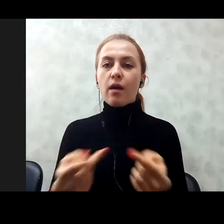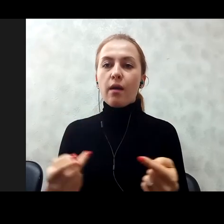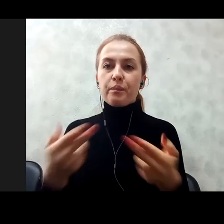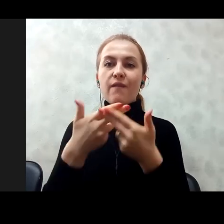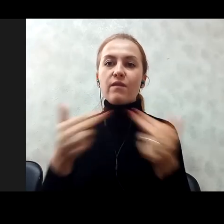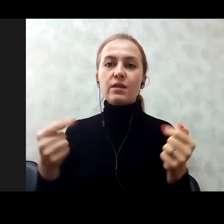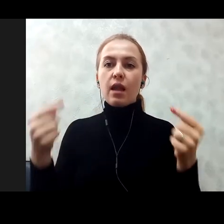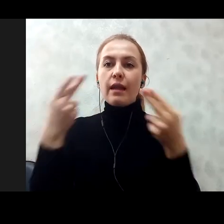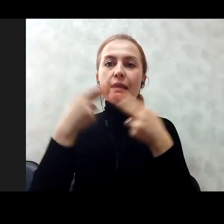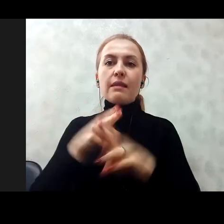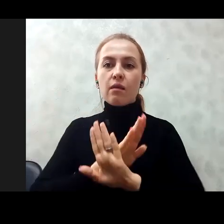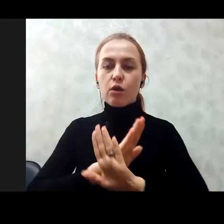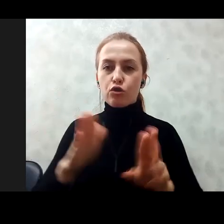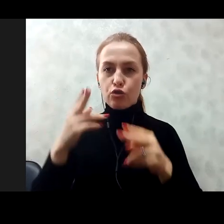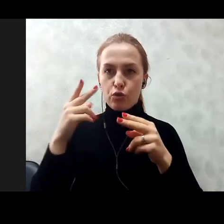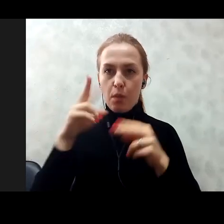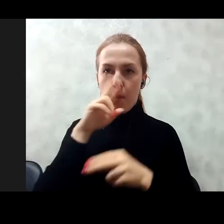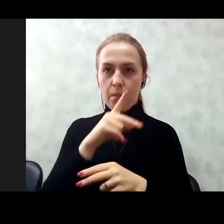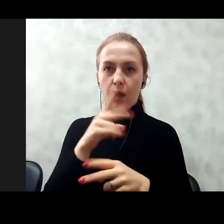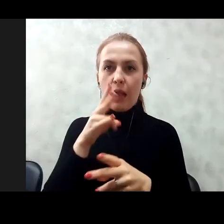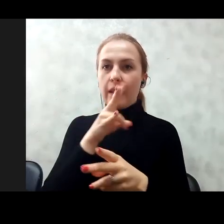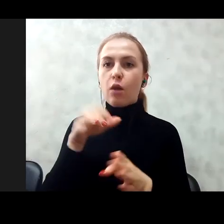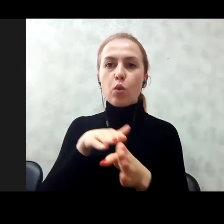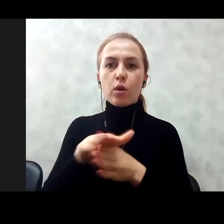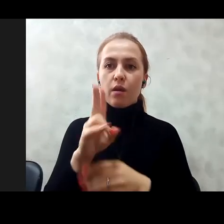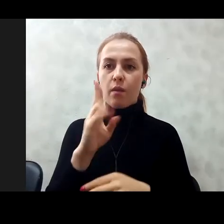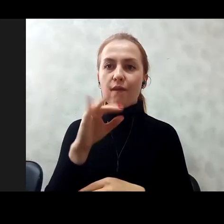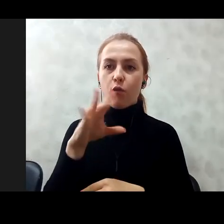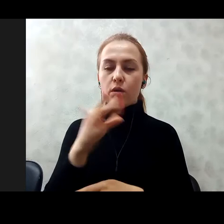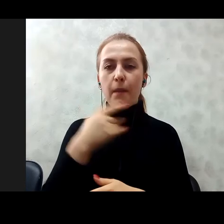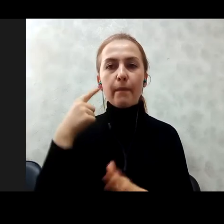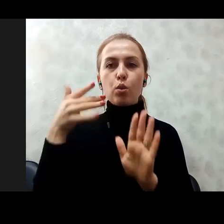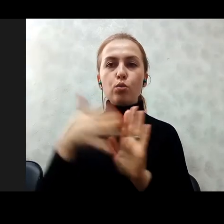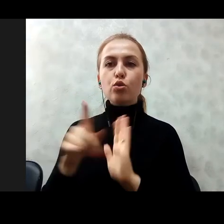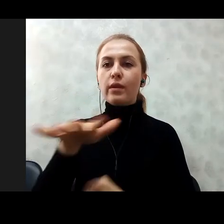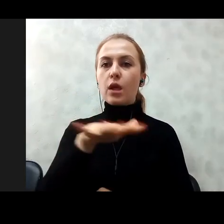requirements regarding the gender quota, and